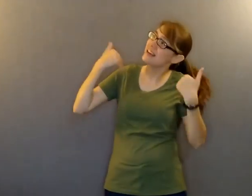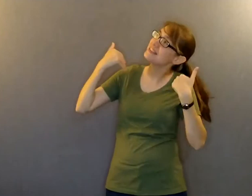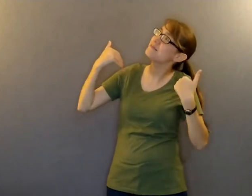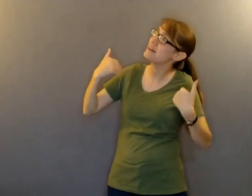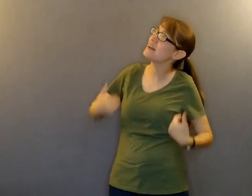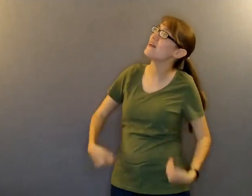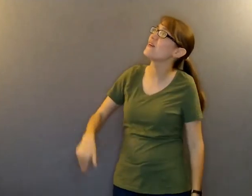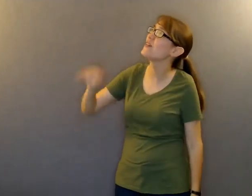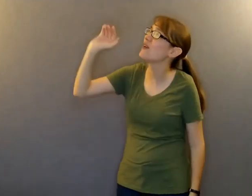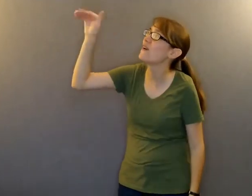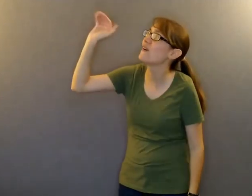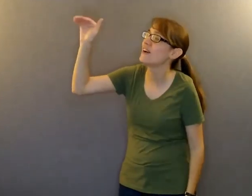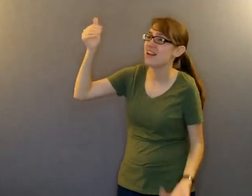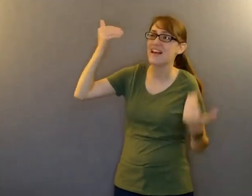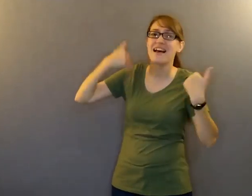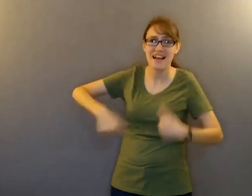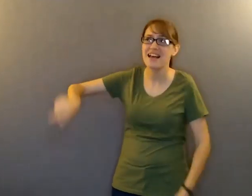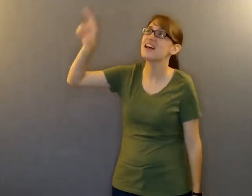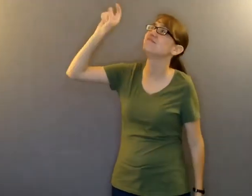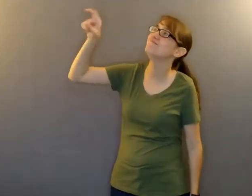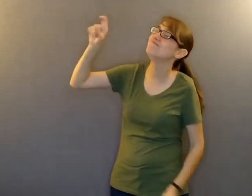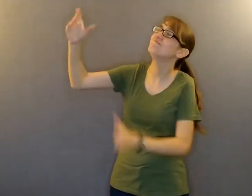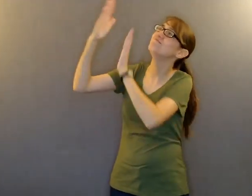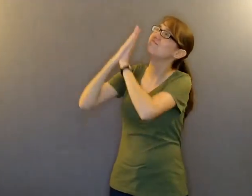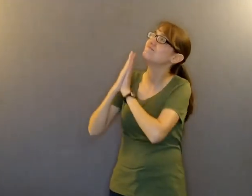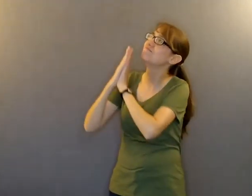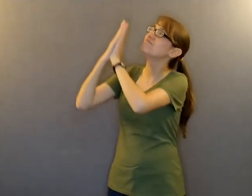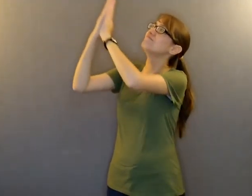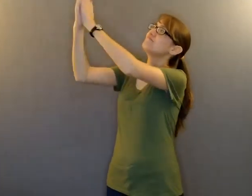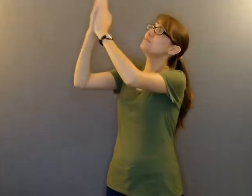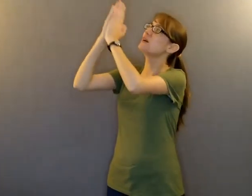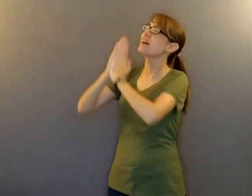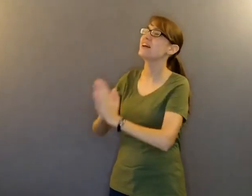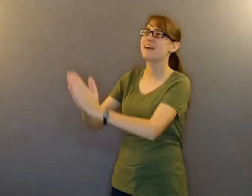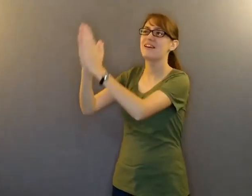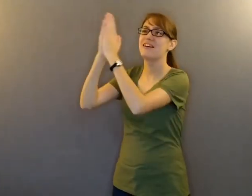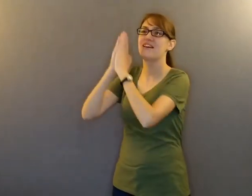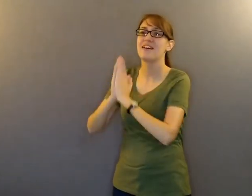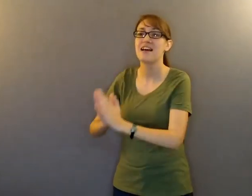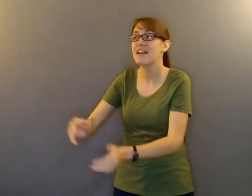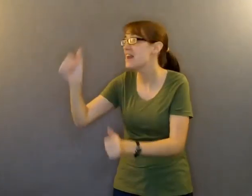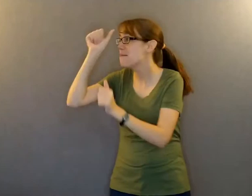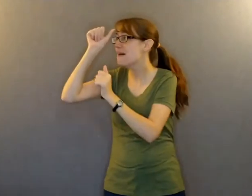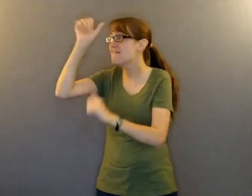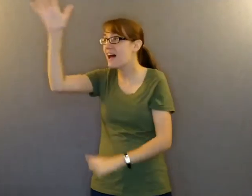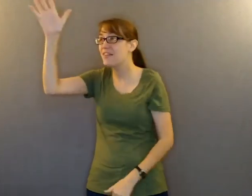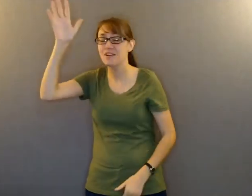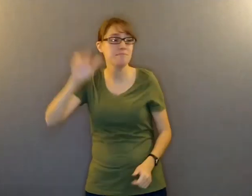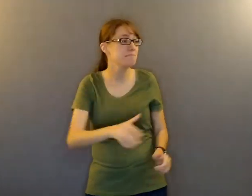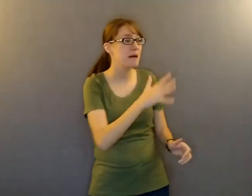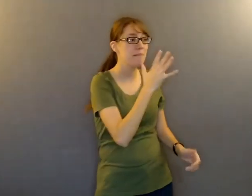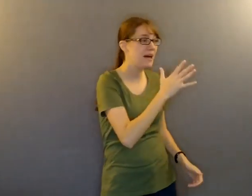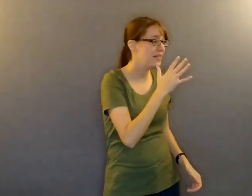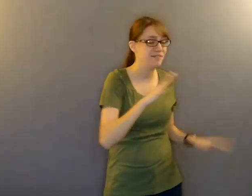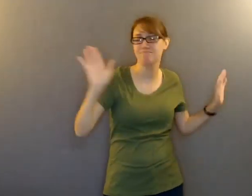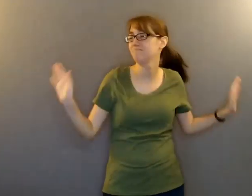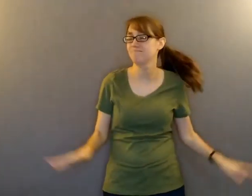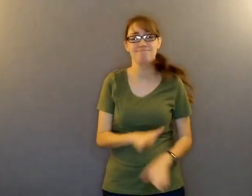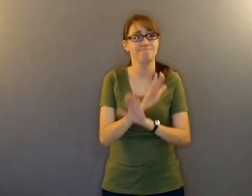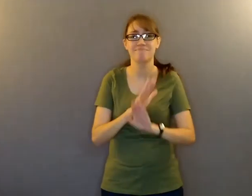It's me, oh Lord, standing in the need of prayer. Not my father, not my mother, but it's me,